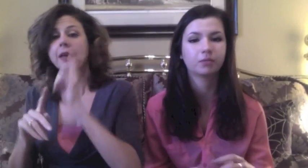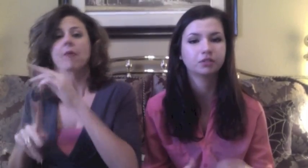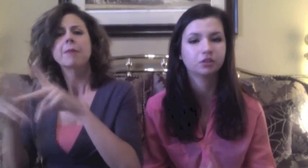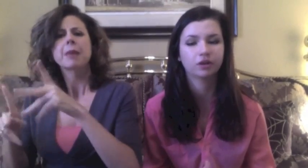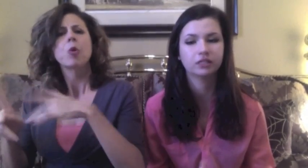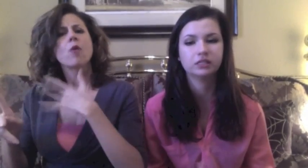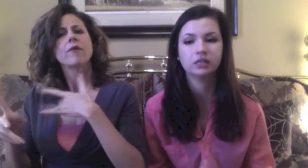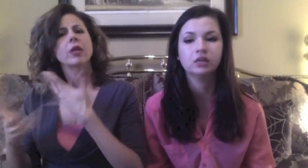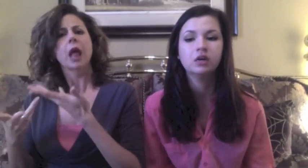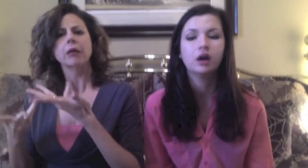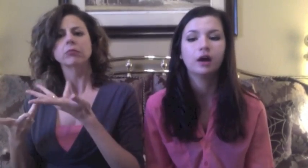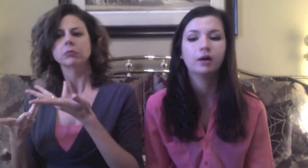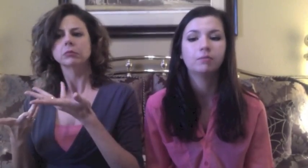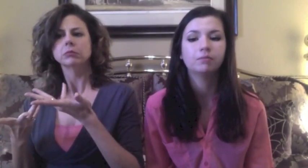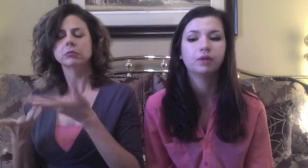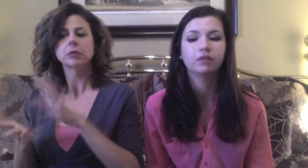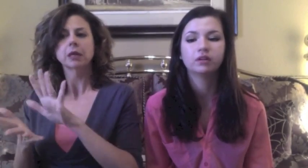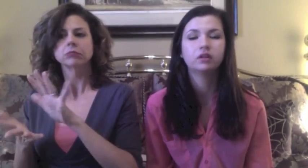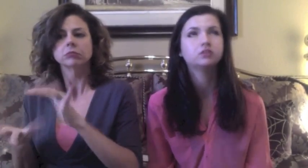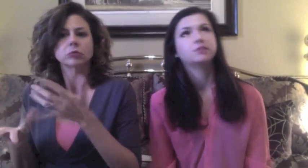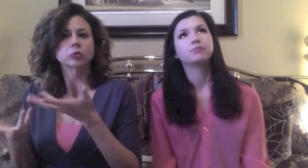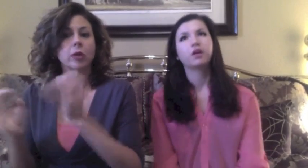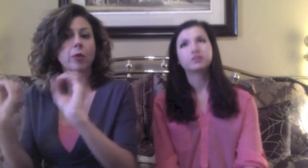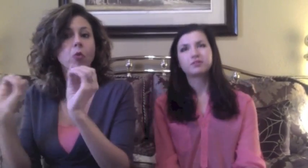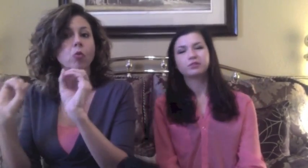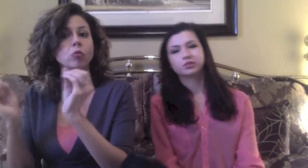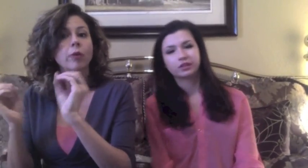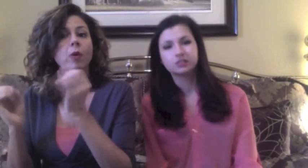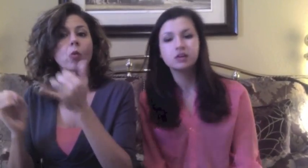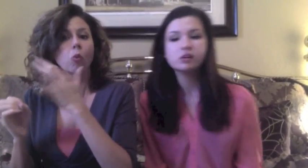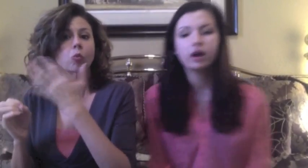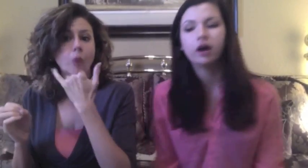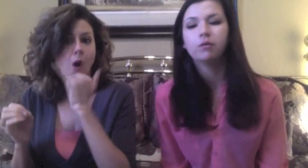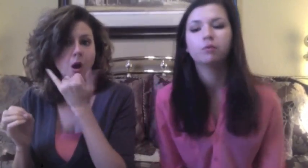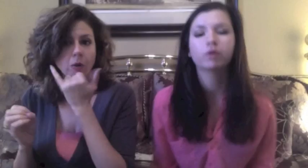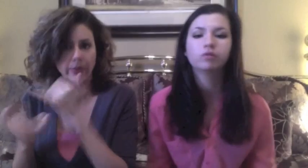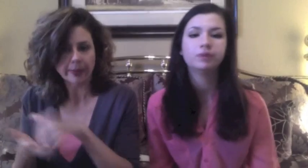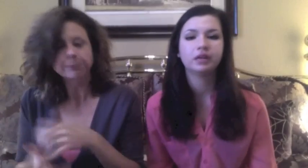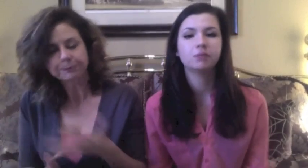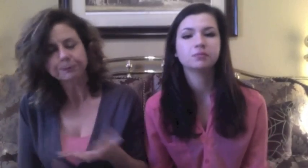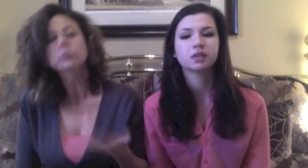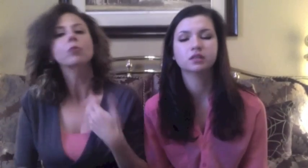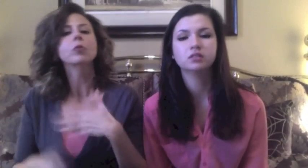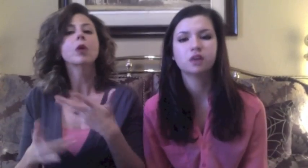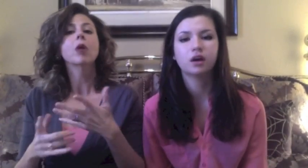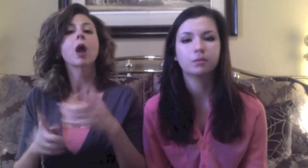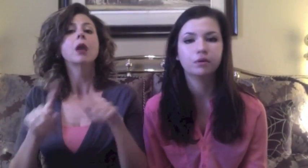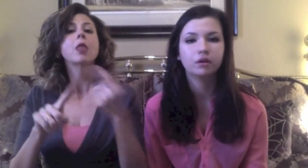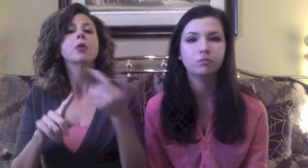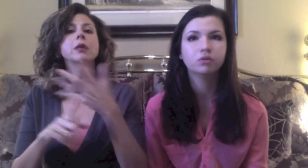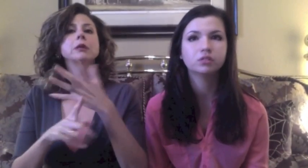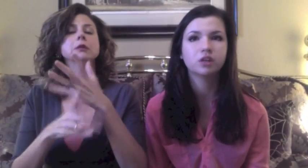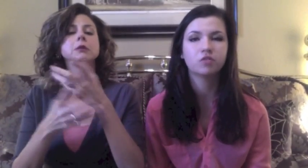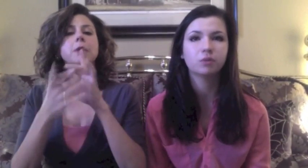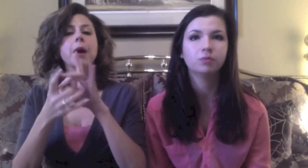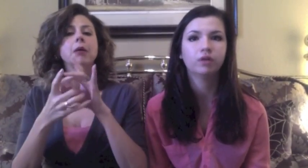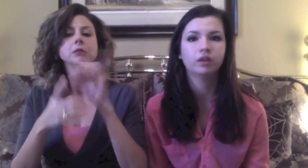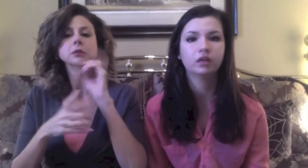There's the difference between the capital D and lowercase d. Let's see, other deaf culture things. One would be name signs. Most